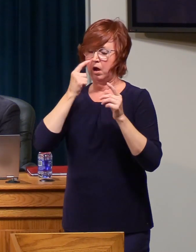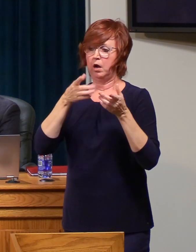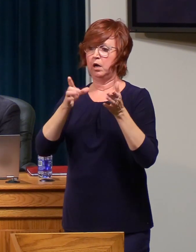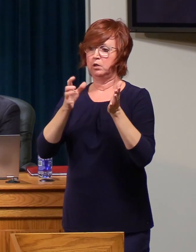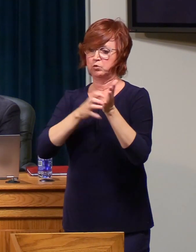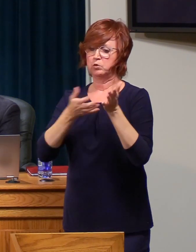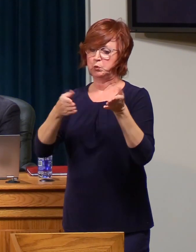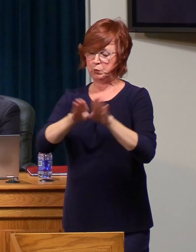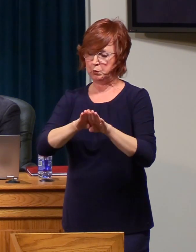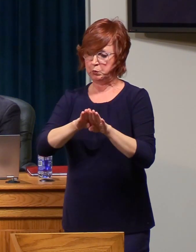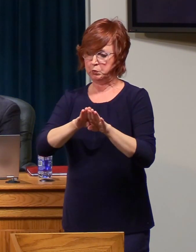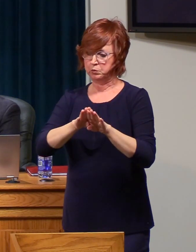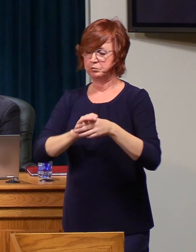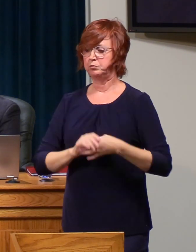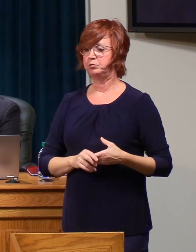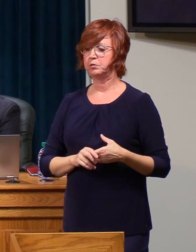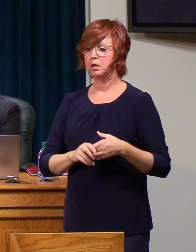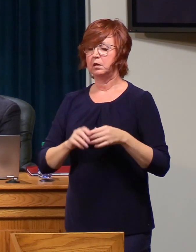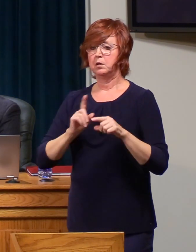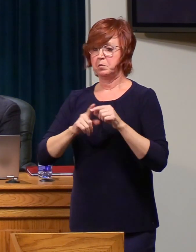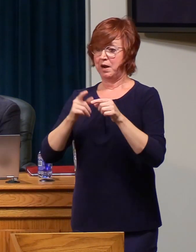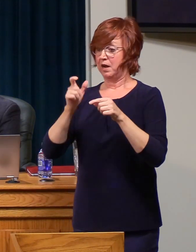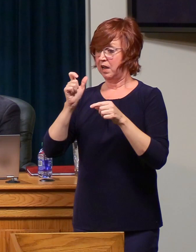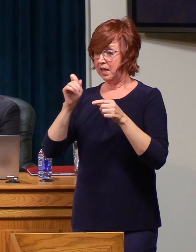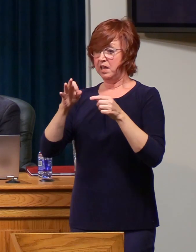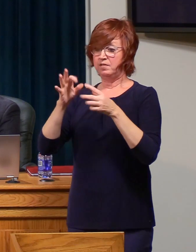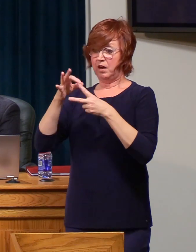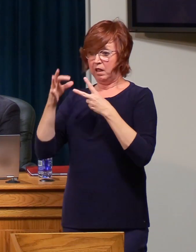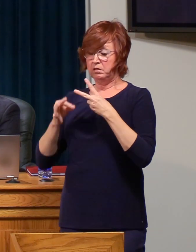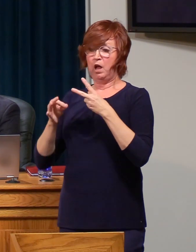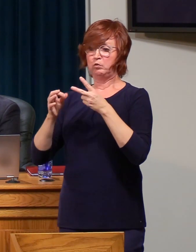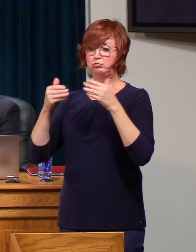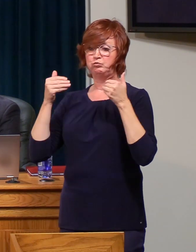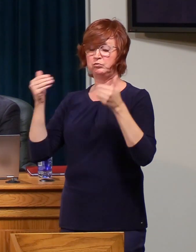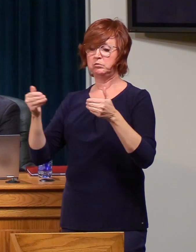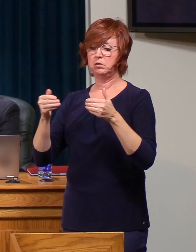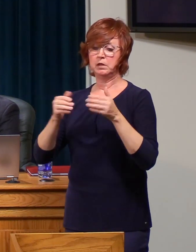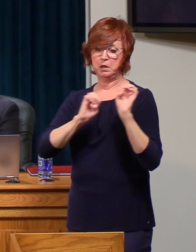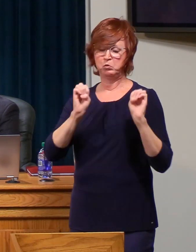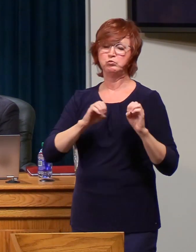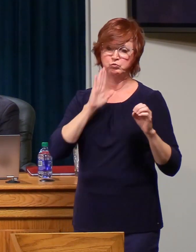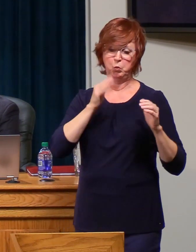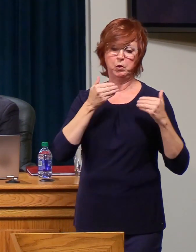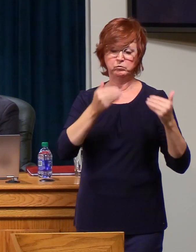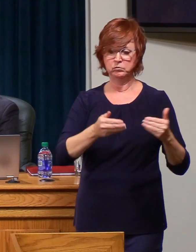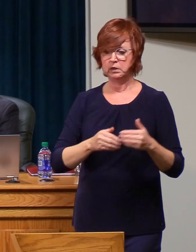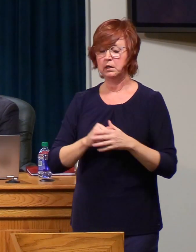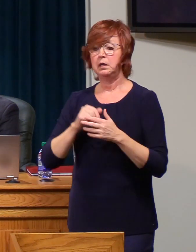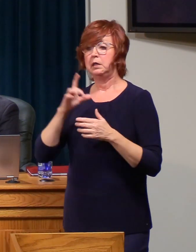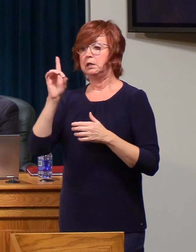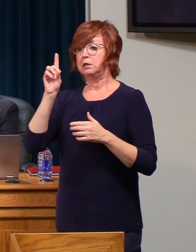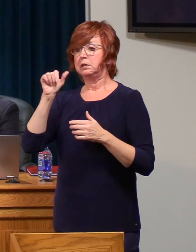8 children unless they are able to configure to no more than 8 children per room.